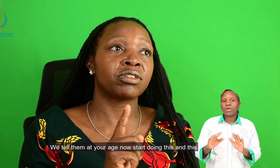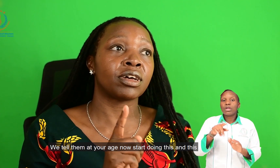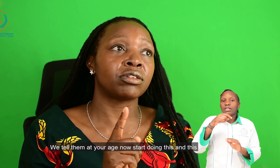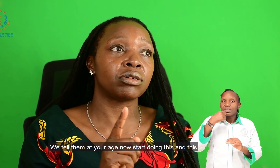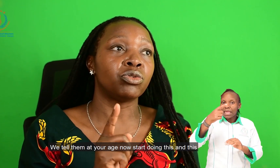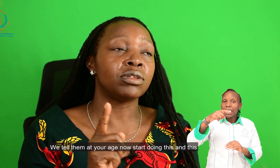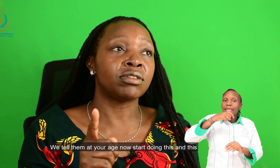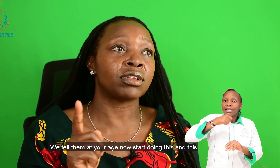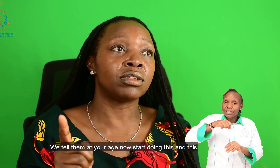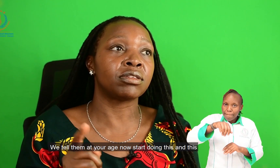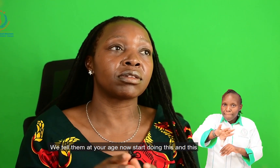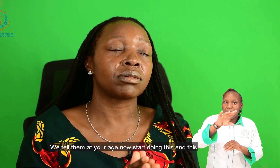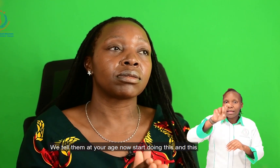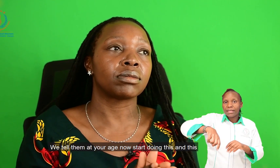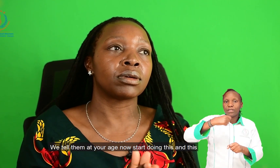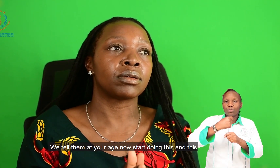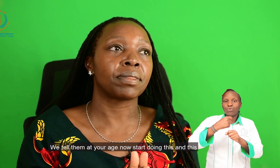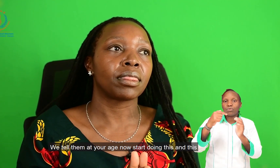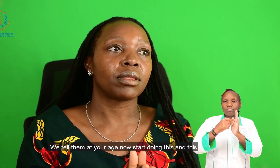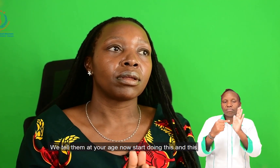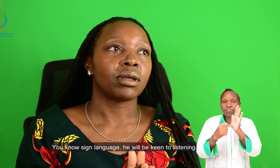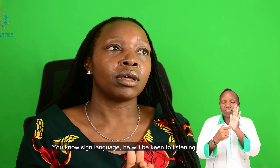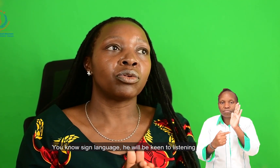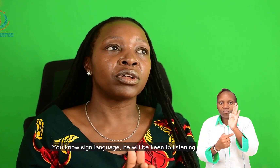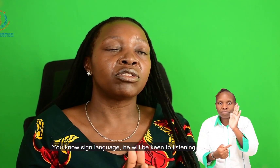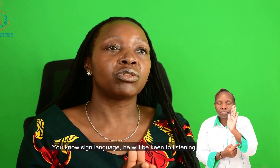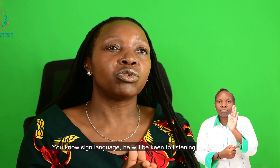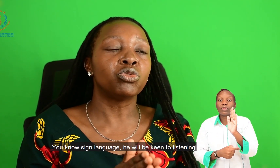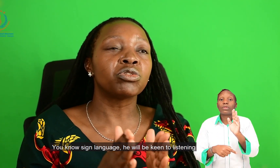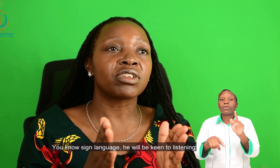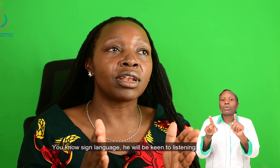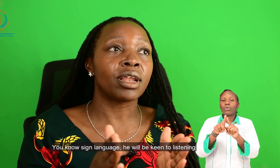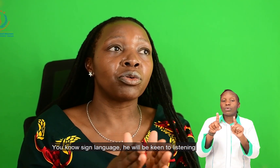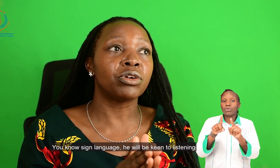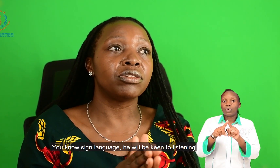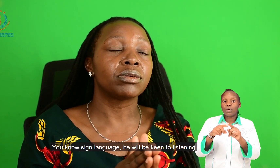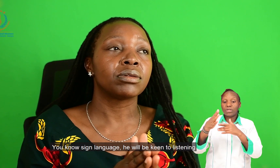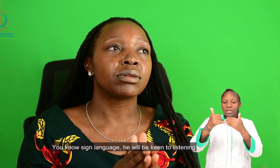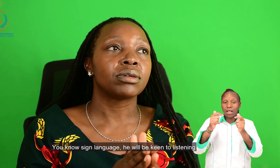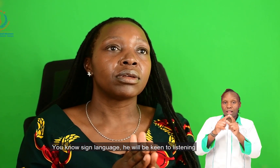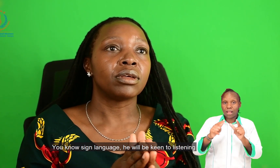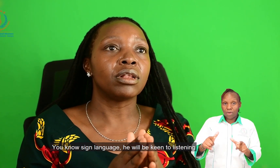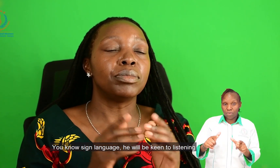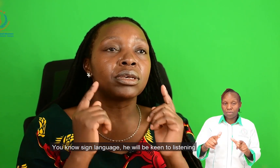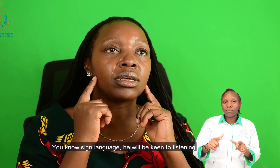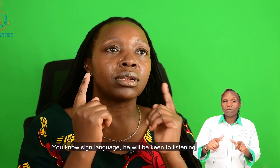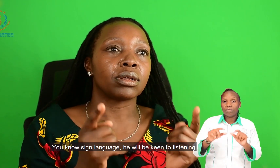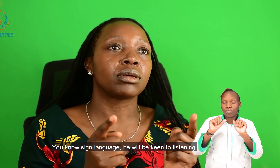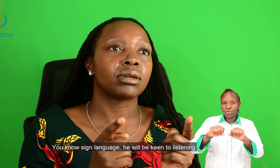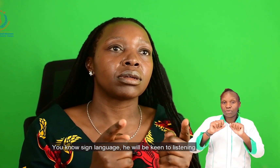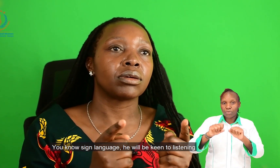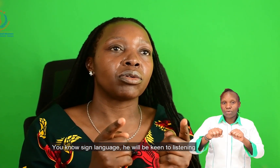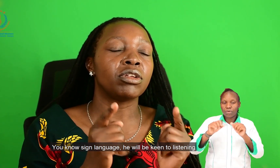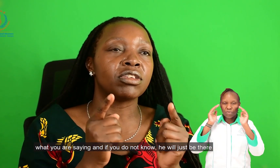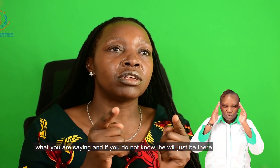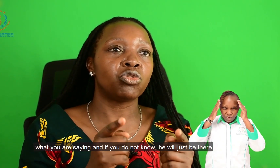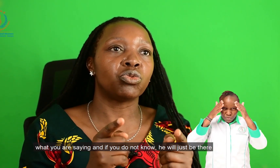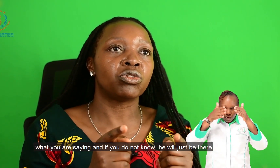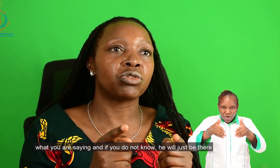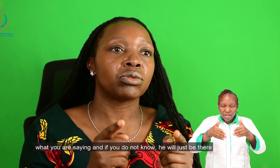start doing this and this. And once you know sign language, he'll be keen on listening to what